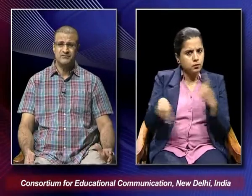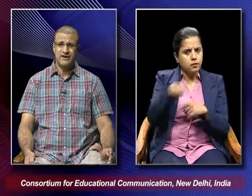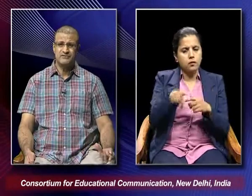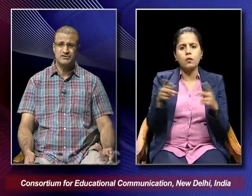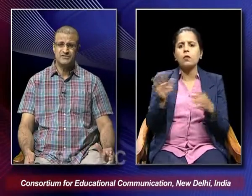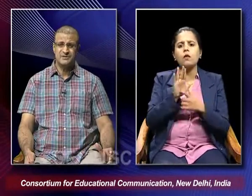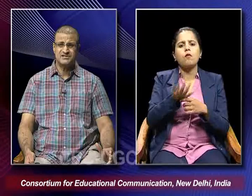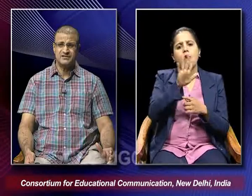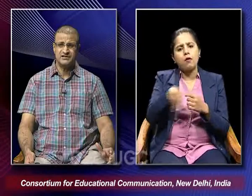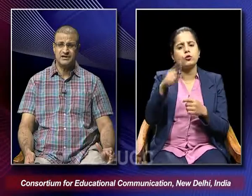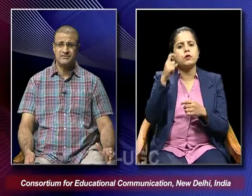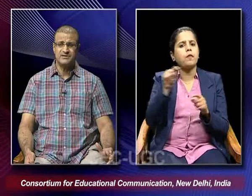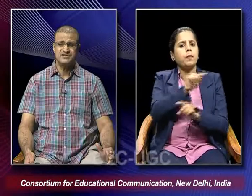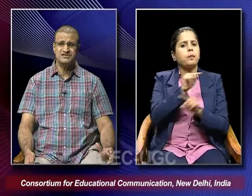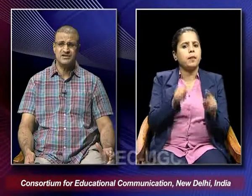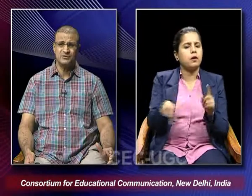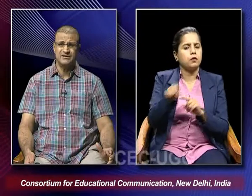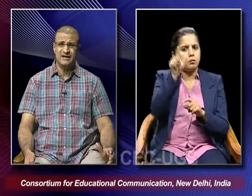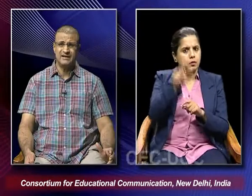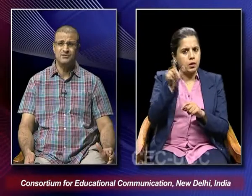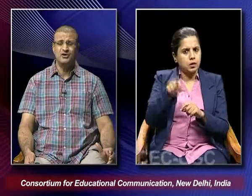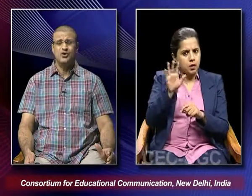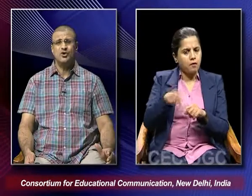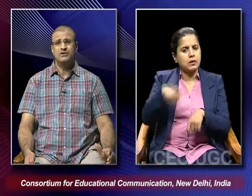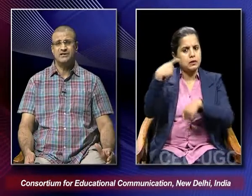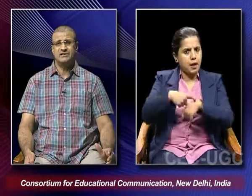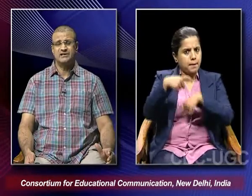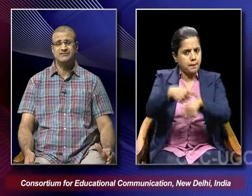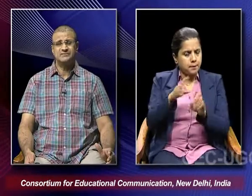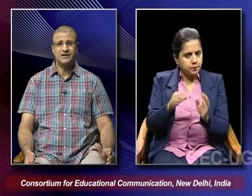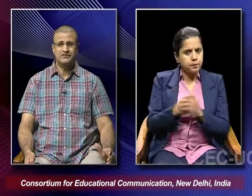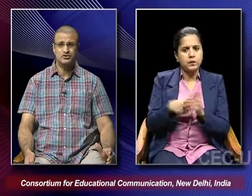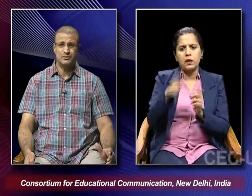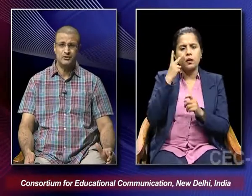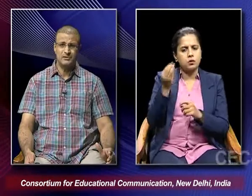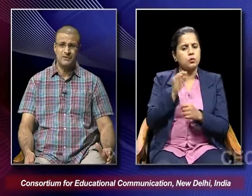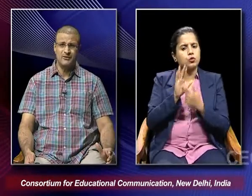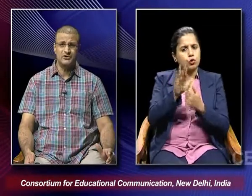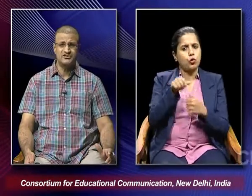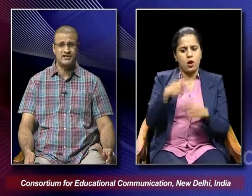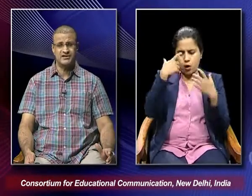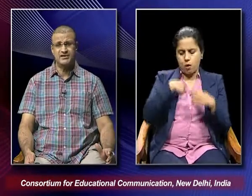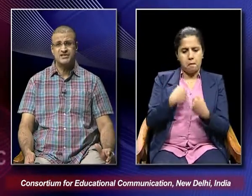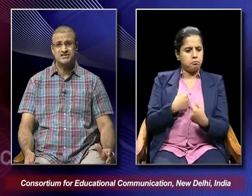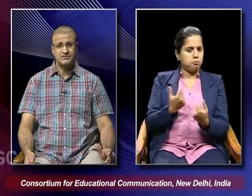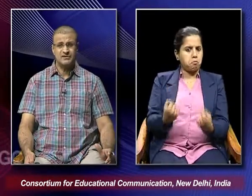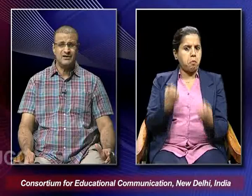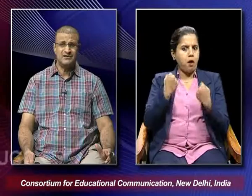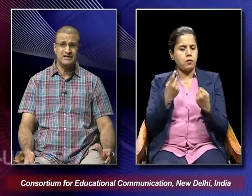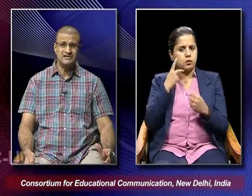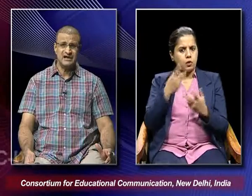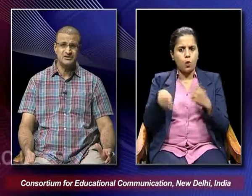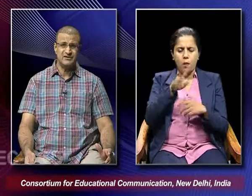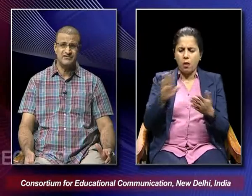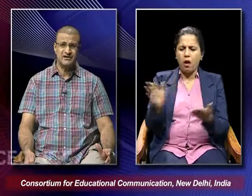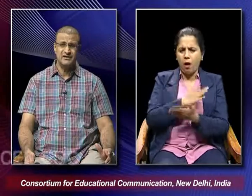hitting 5 to 7% at persons at one time, or they have some kind of a superhuman powers. They can sing very well, they